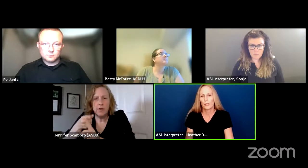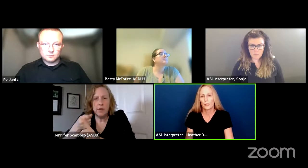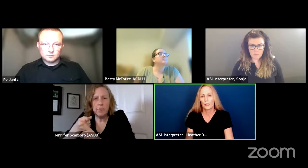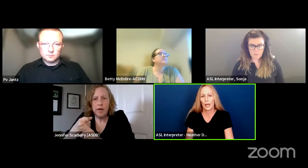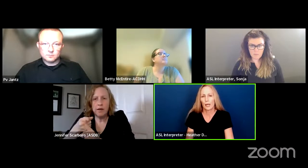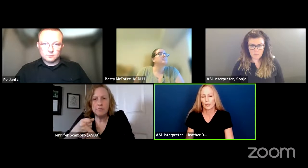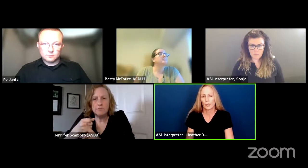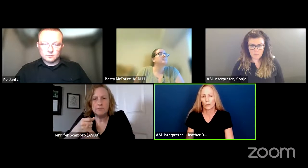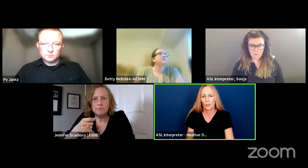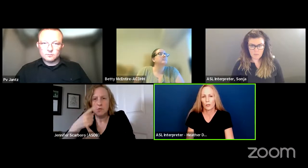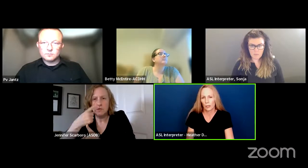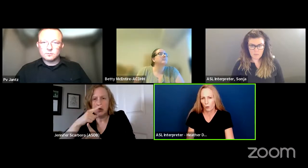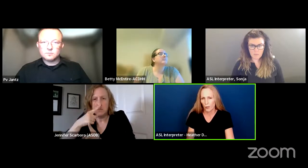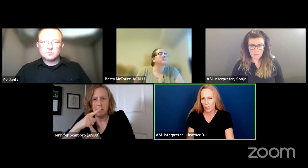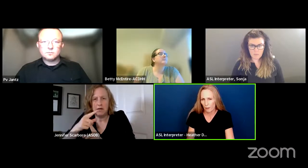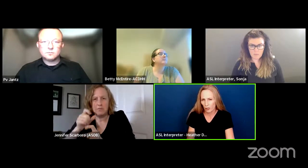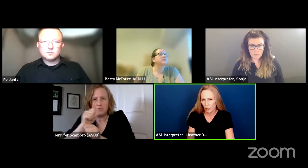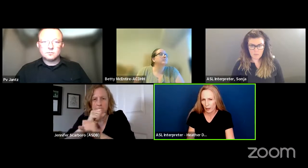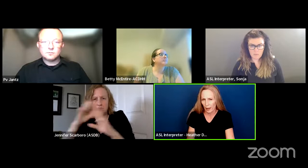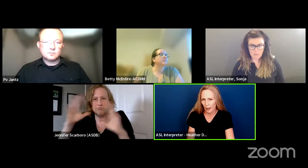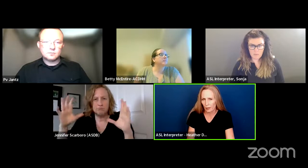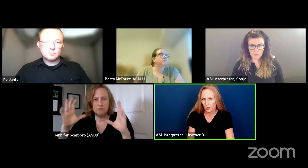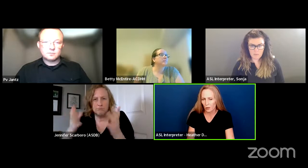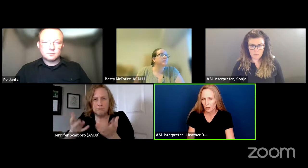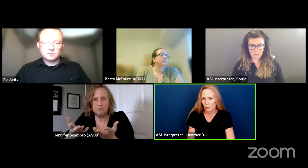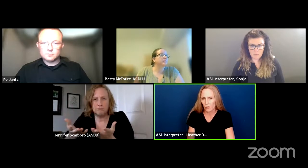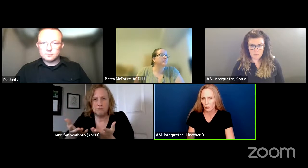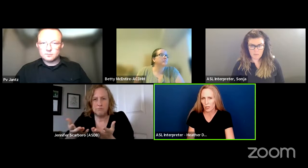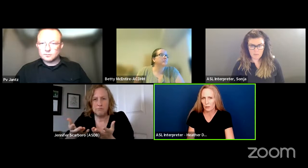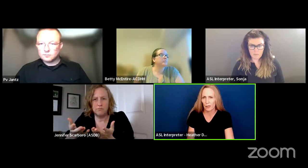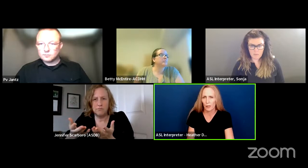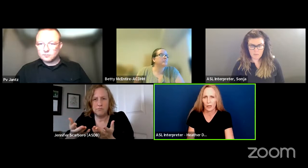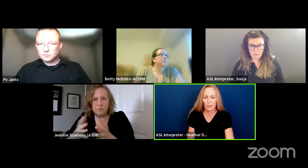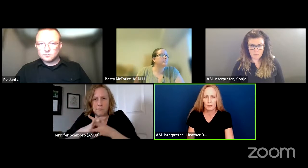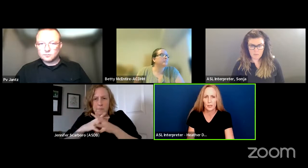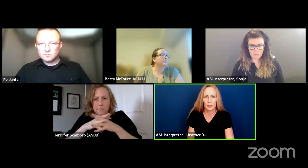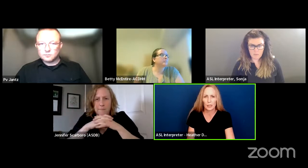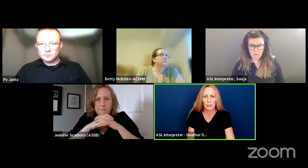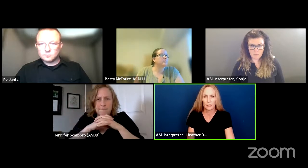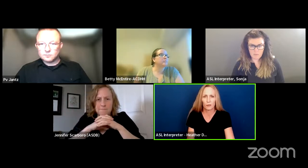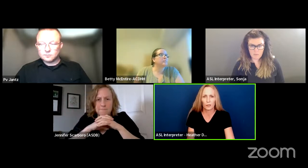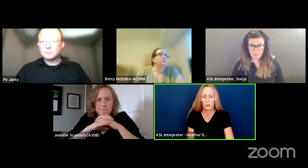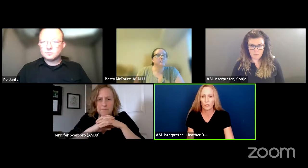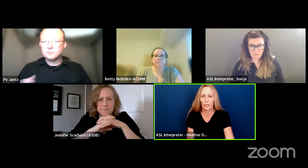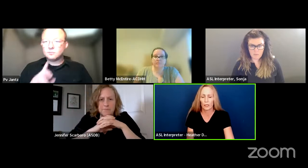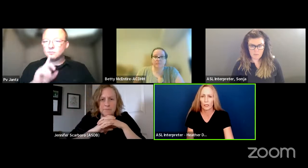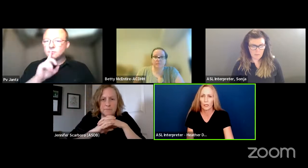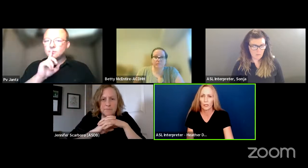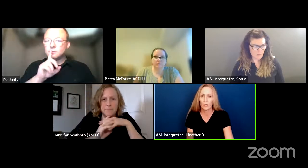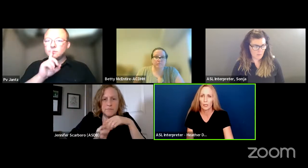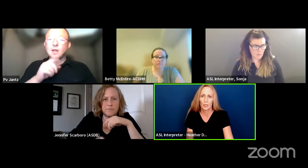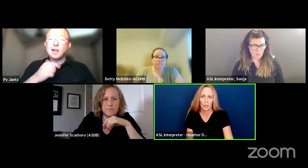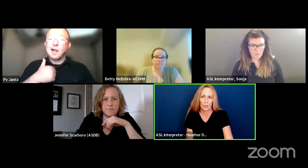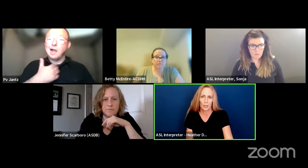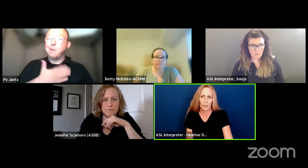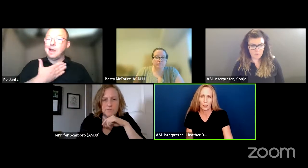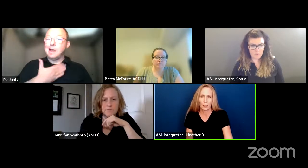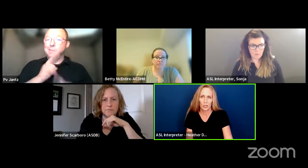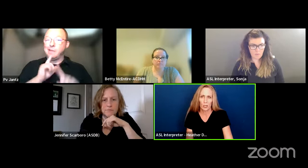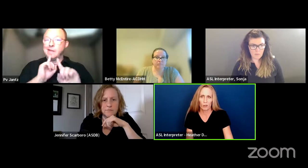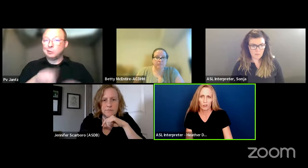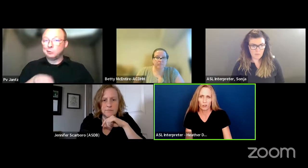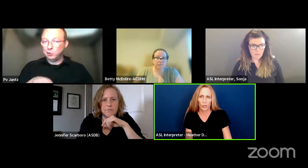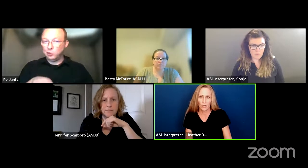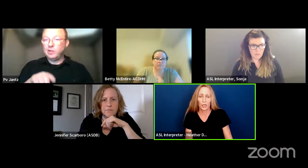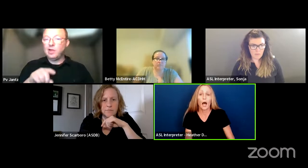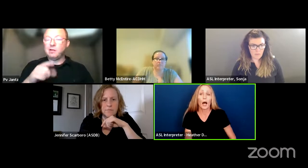So what exactly are we talking about when we say budgetary impact? Could someone expand on that to give us an idea what that would look like?